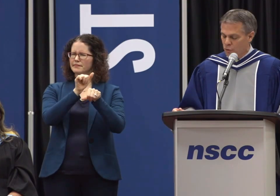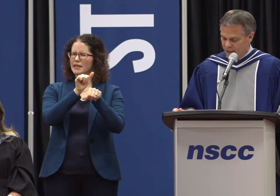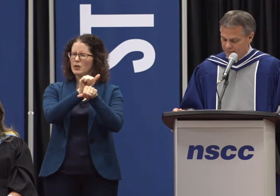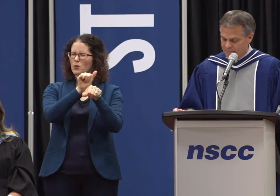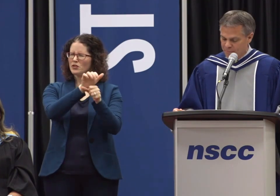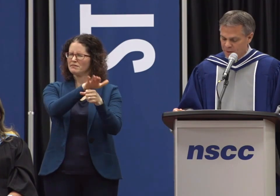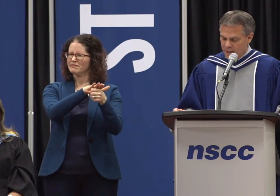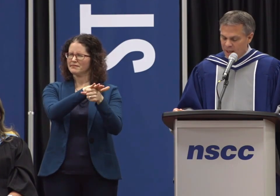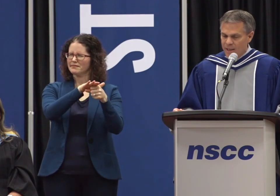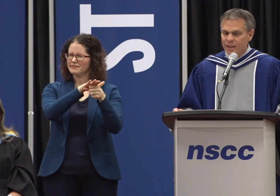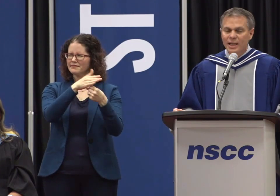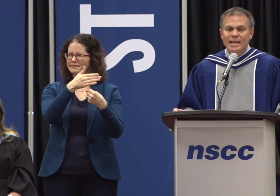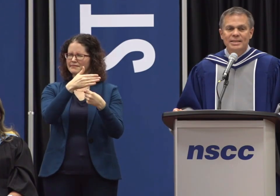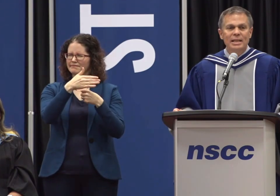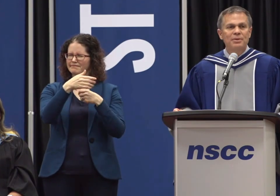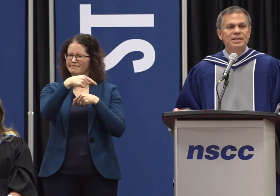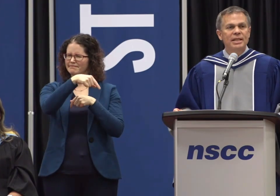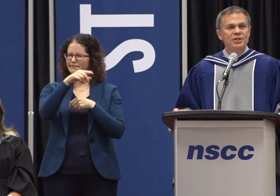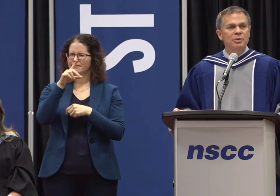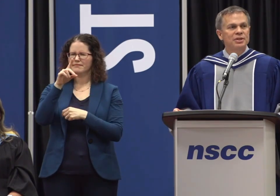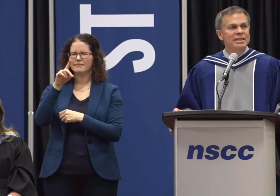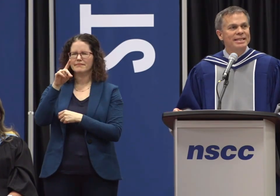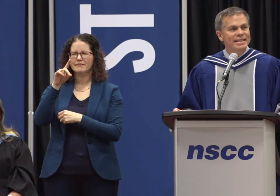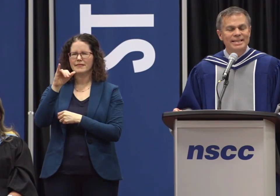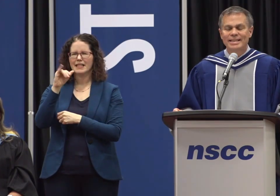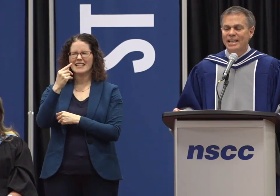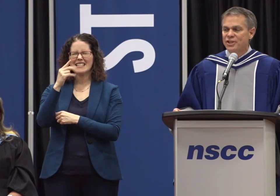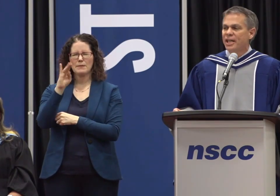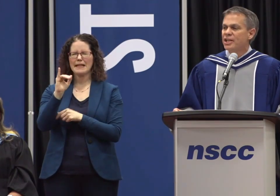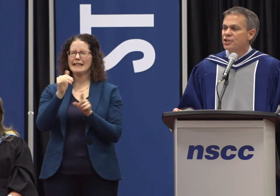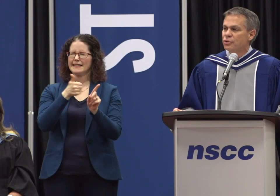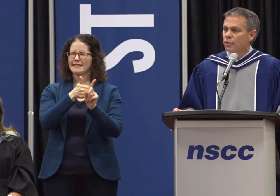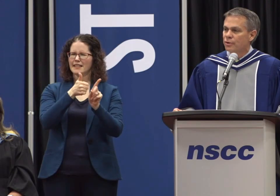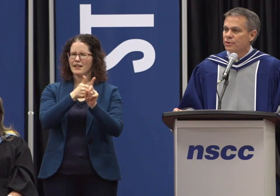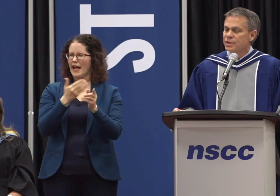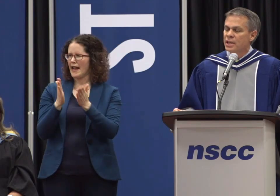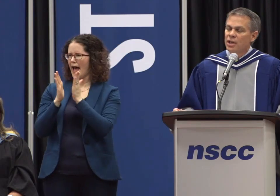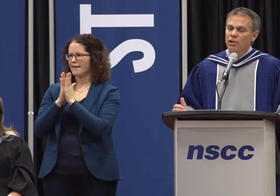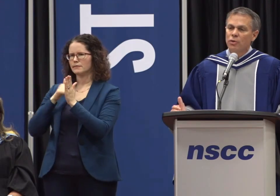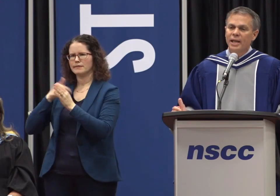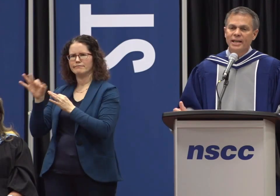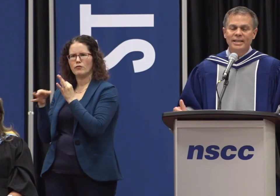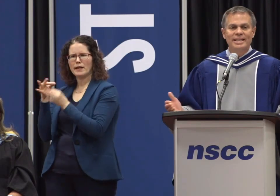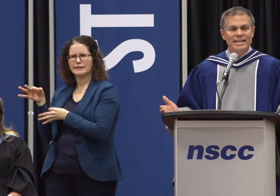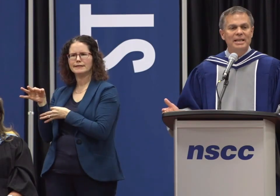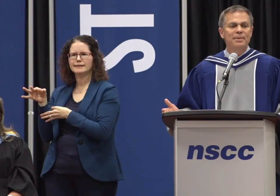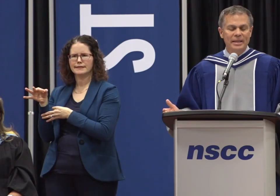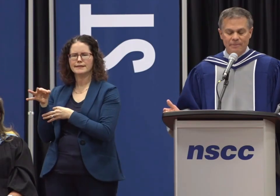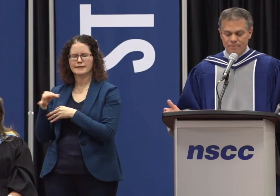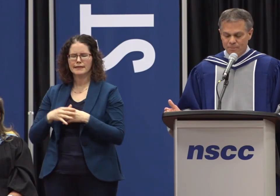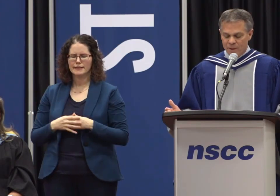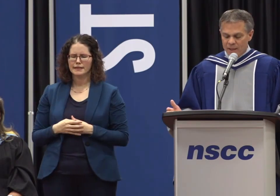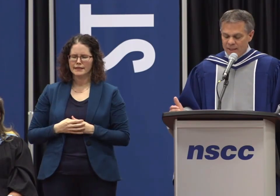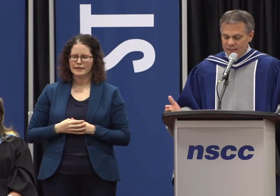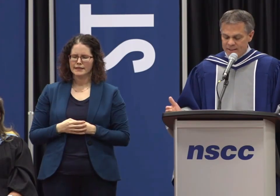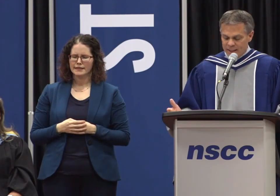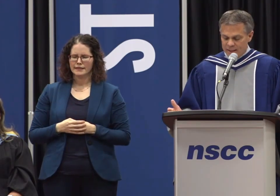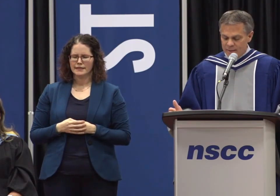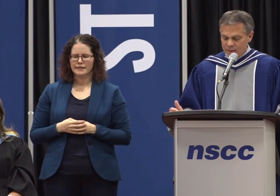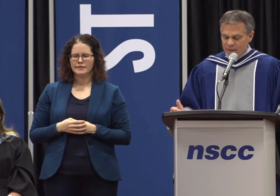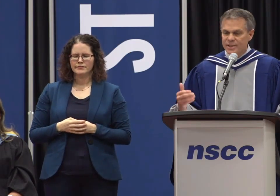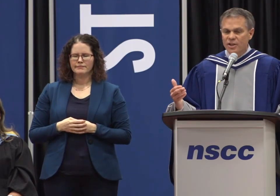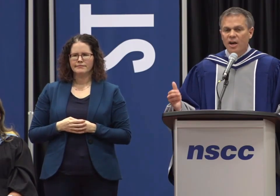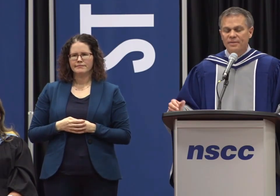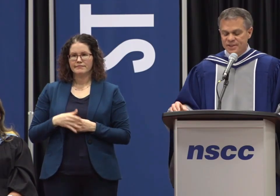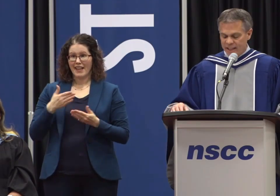one morning. And the class that he was teaching was a distance education course located in Digby. He